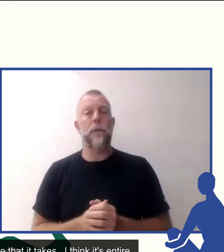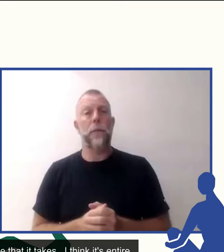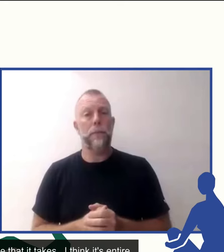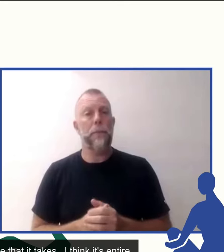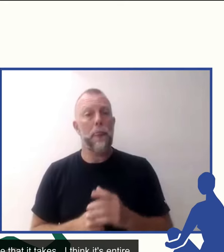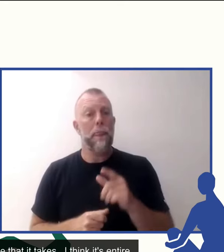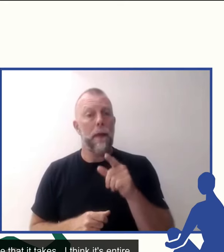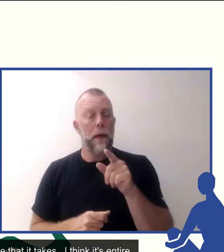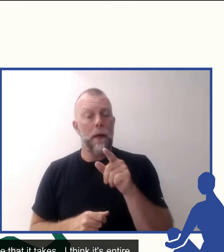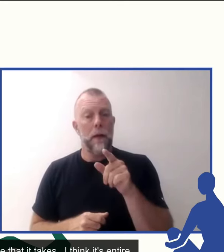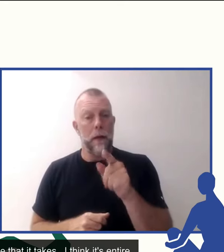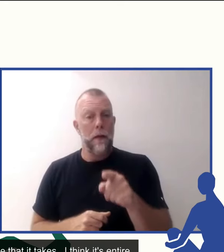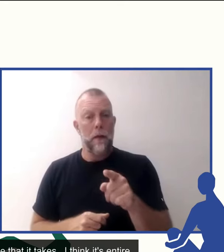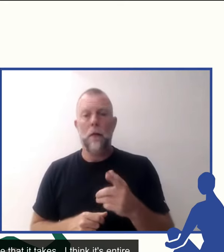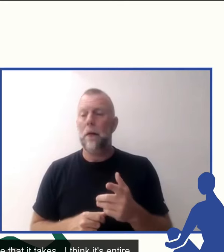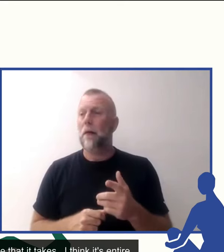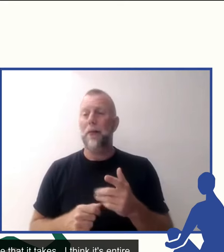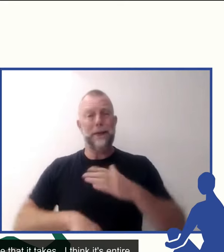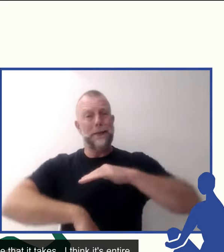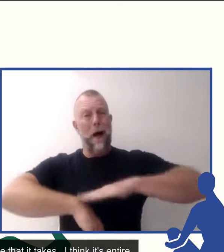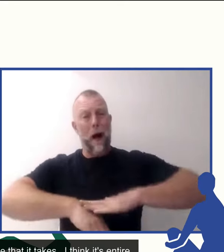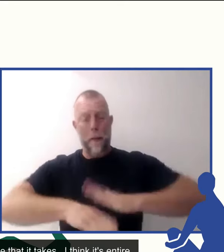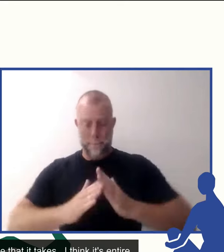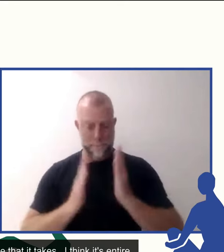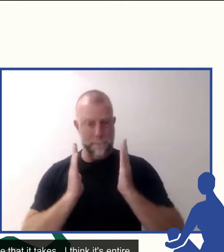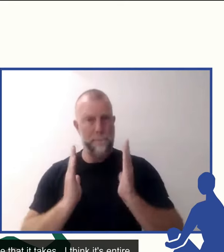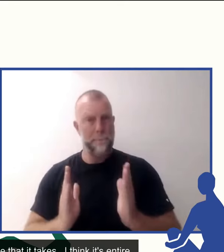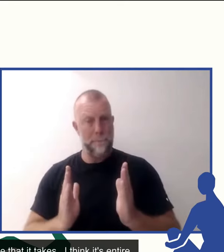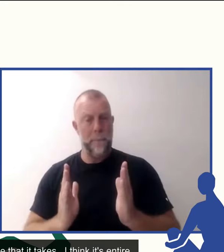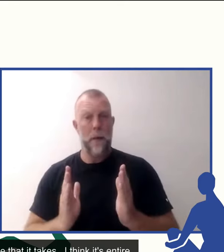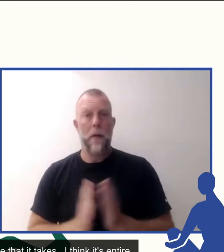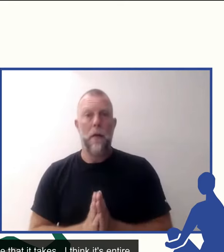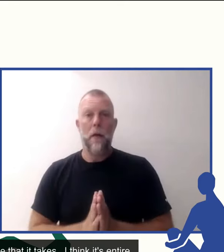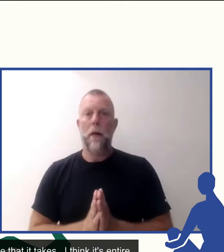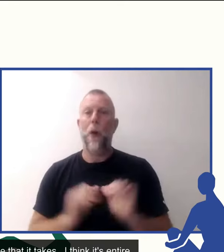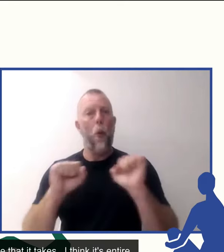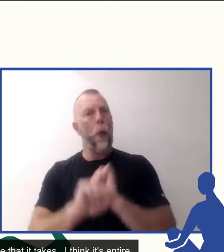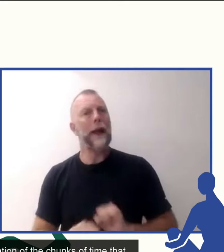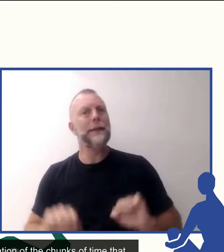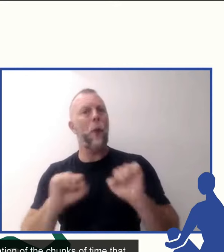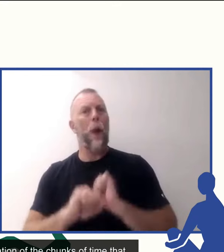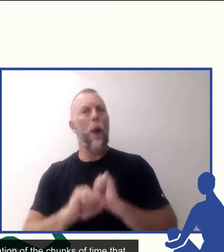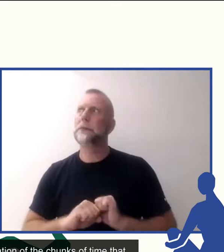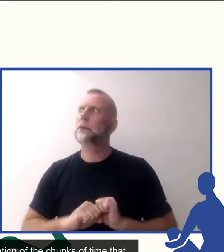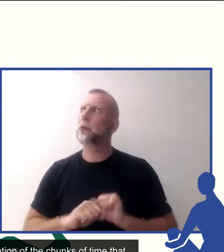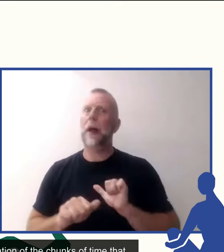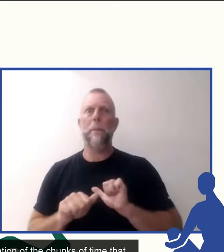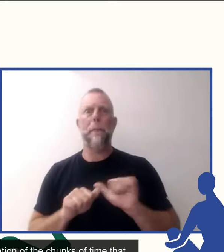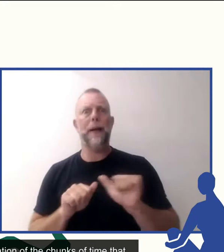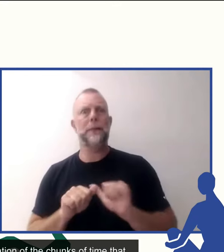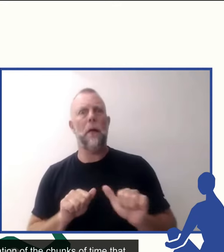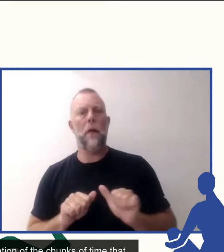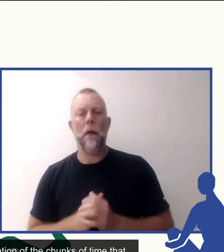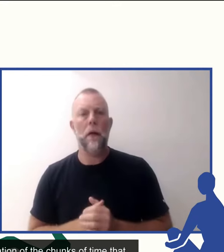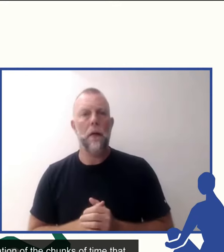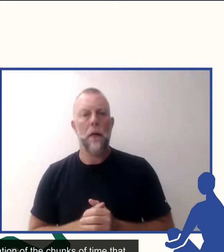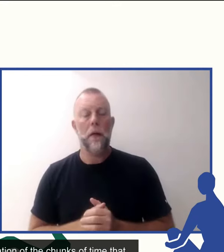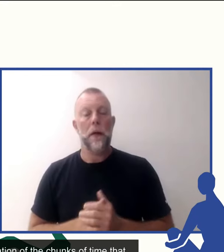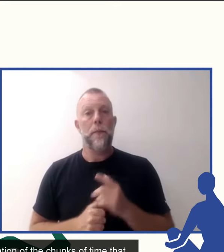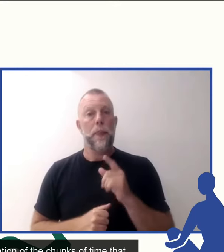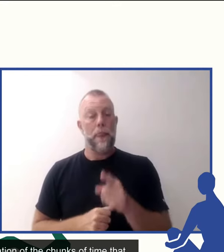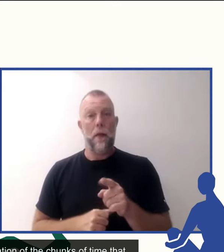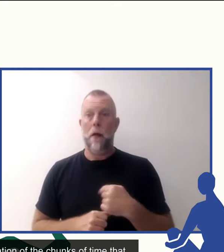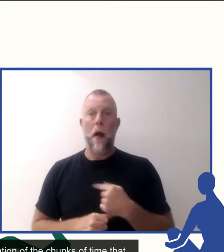you know, sort of chunks of time that you can call waiting time that are demanded of you